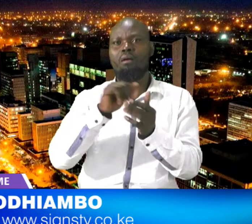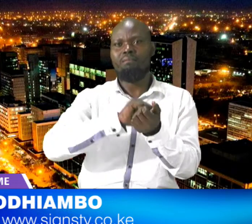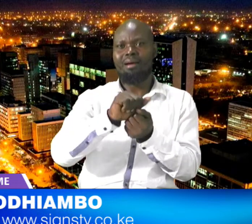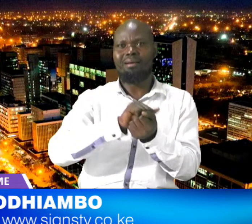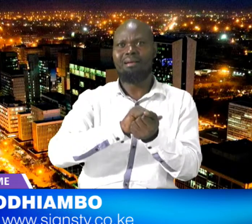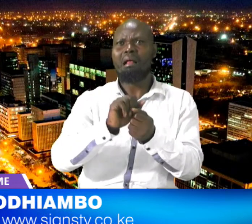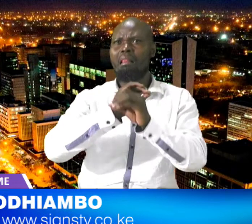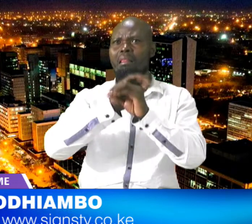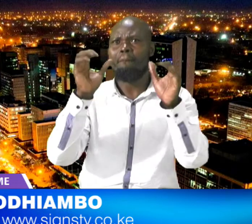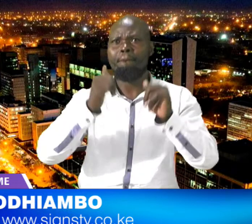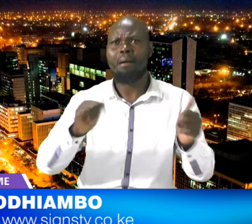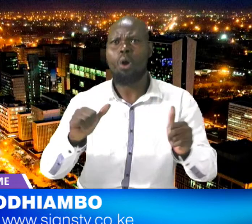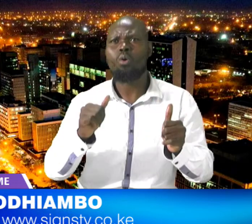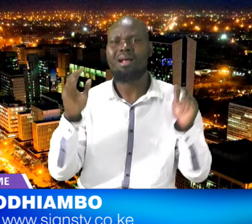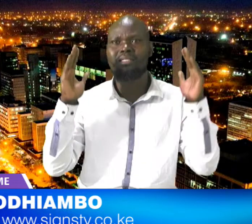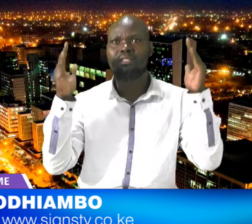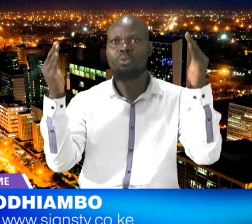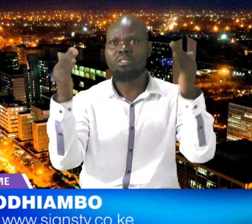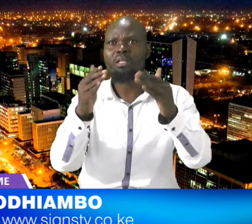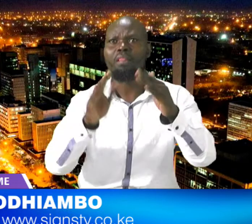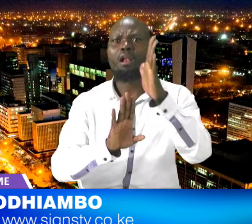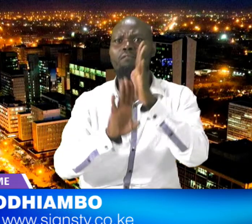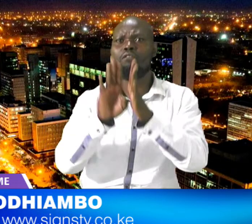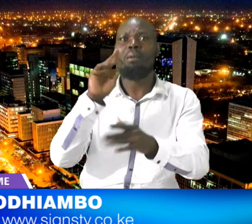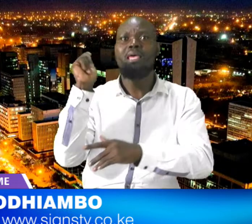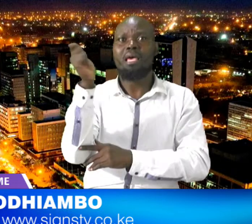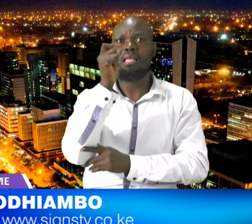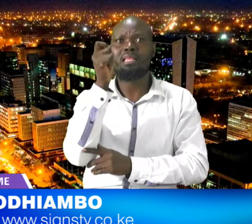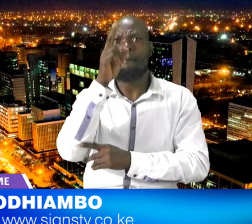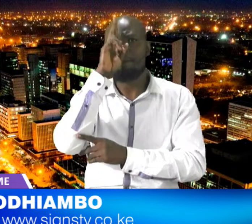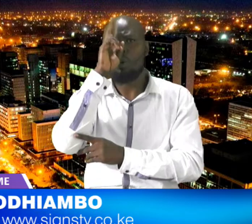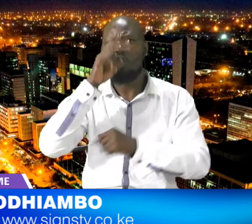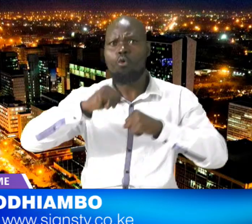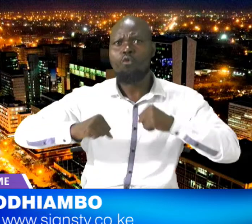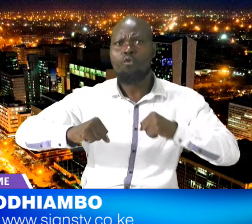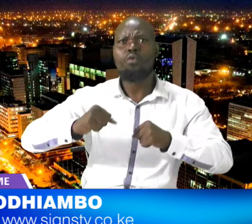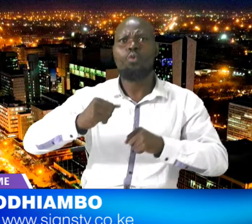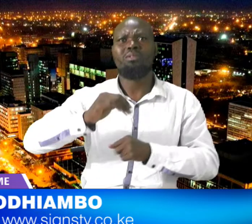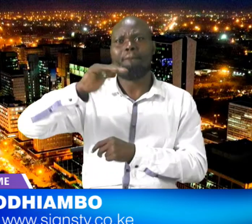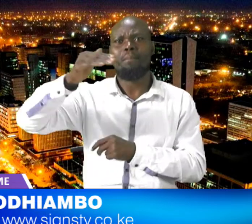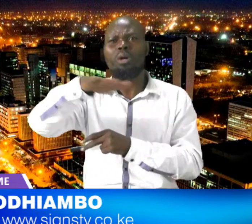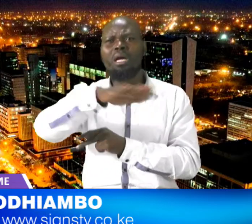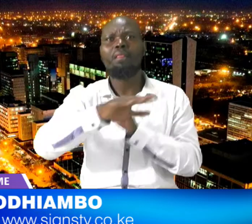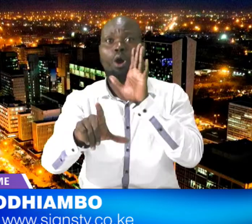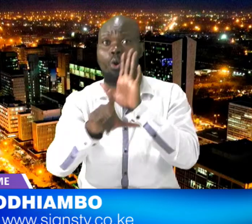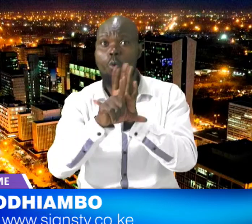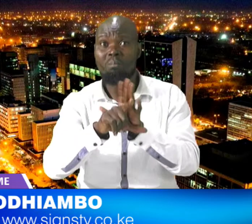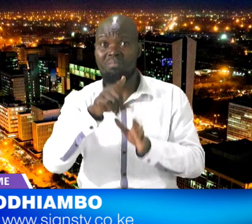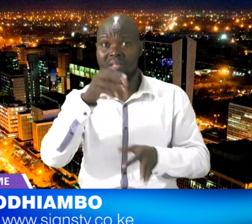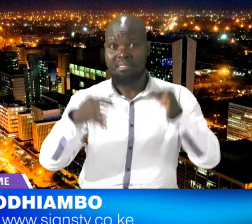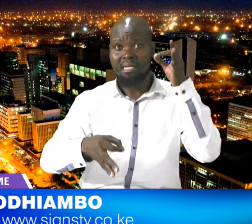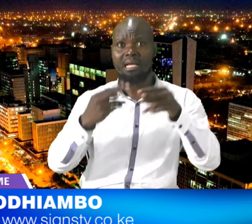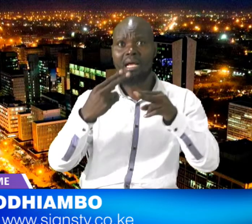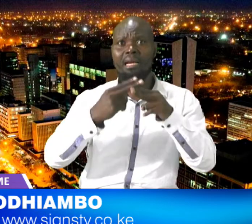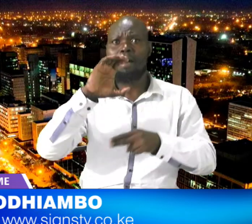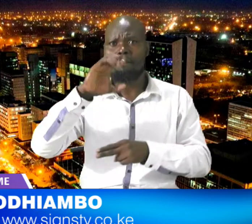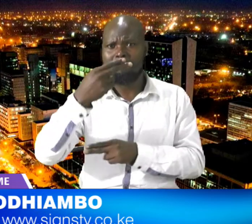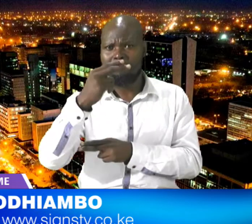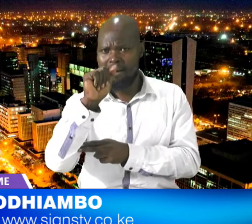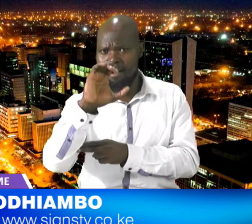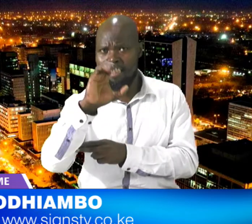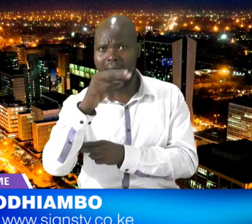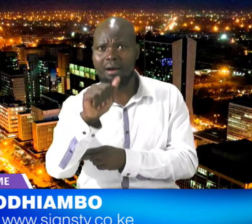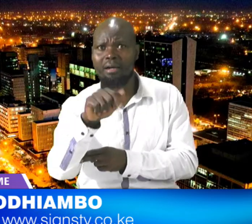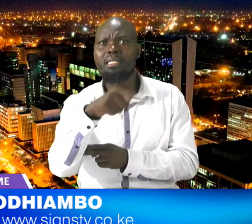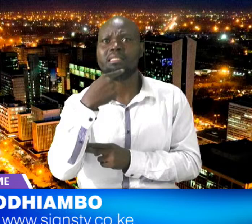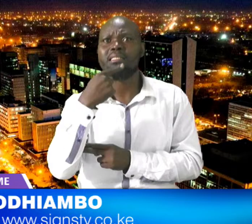On to other news. A High Court ruling on Friday declared the intended deployment of Kenyan police officers to